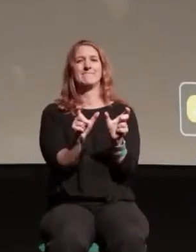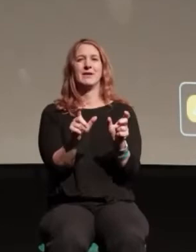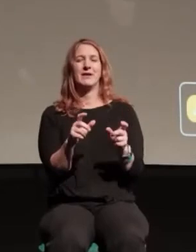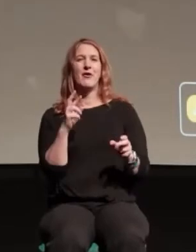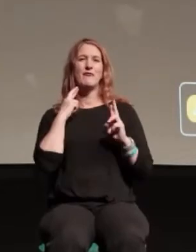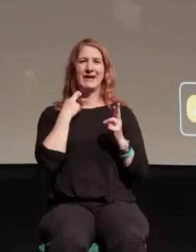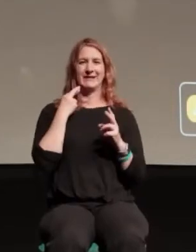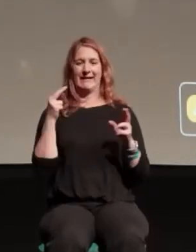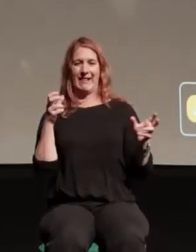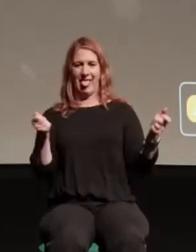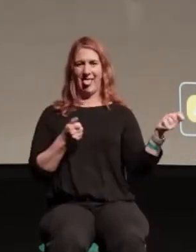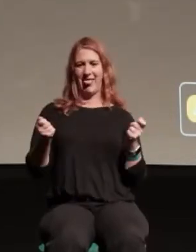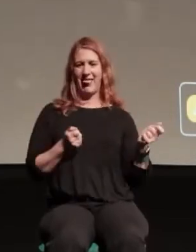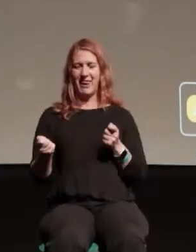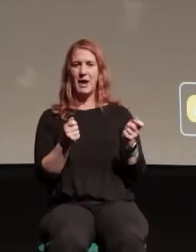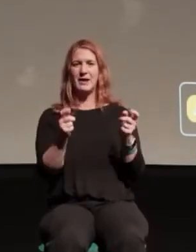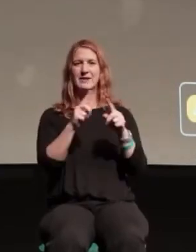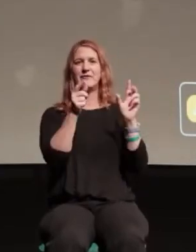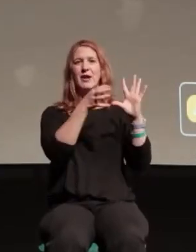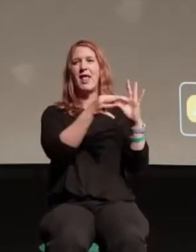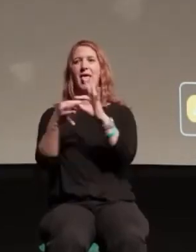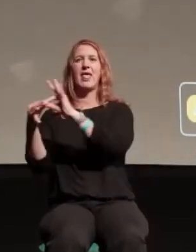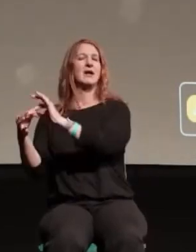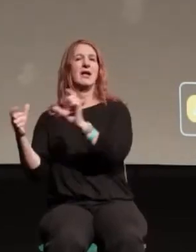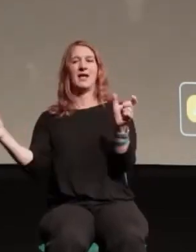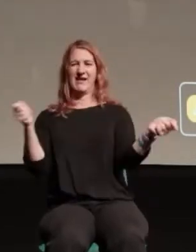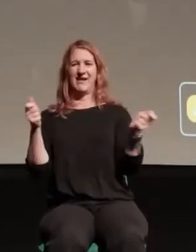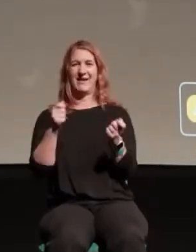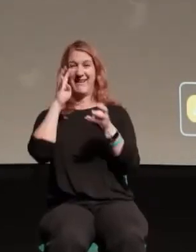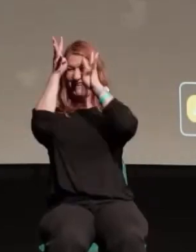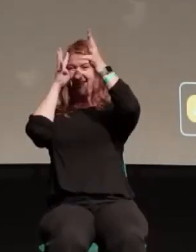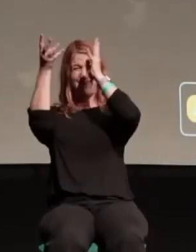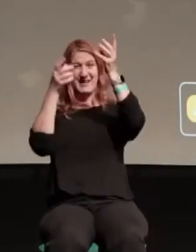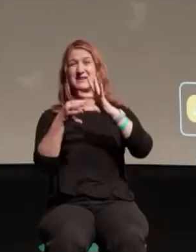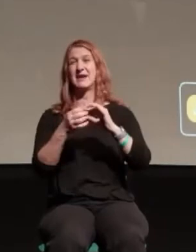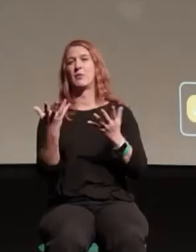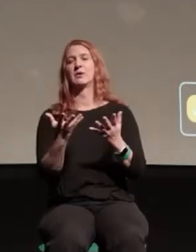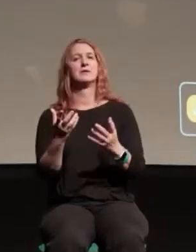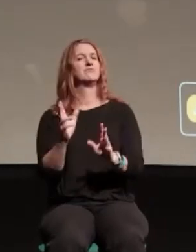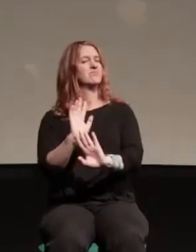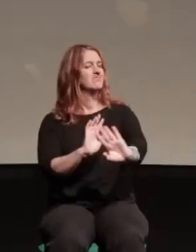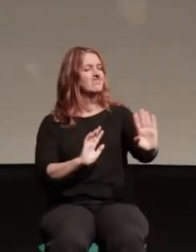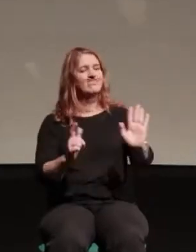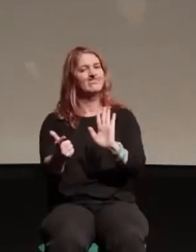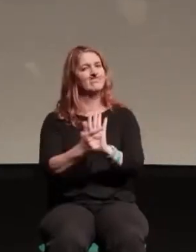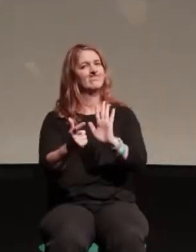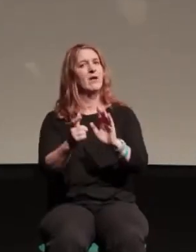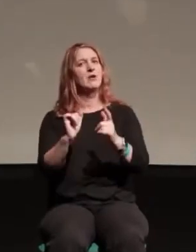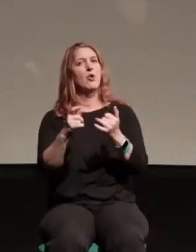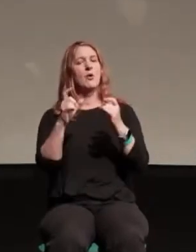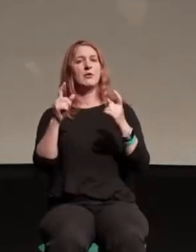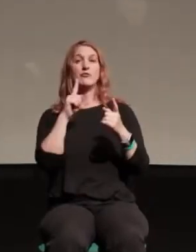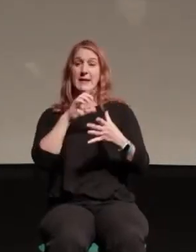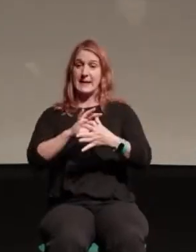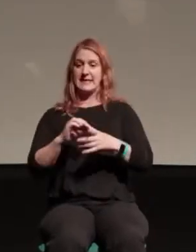no composite sentences. We have a whole 2-pager about how to think about this. Now, of course, editing down and condensing material is a